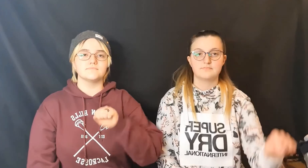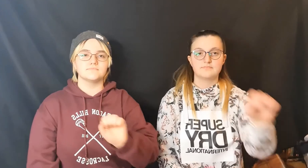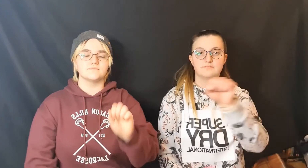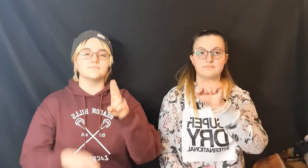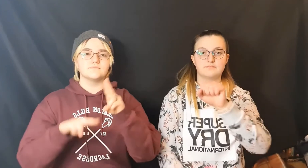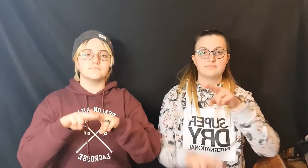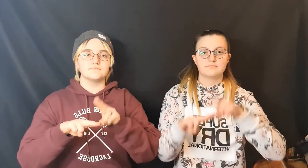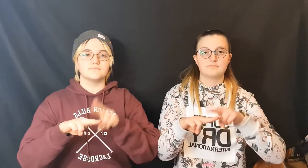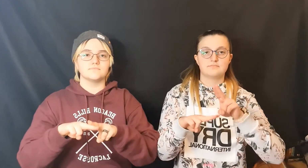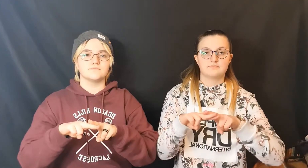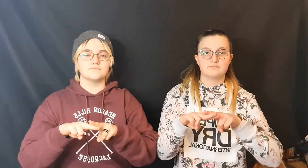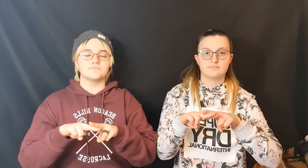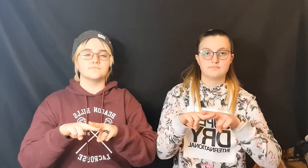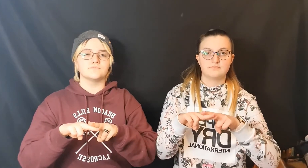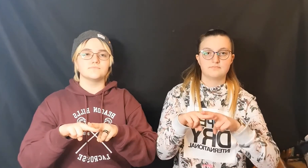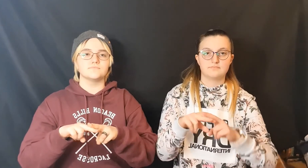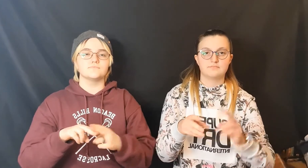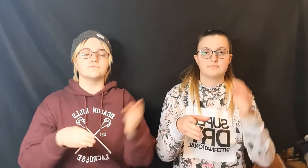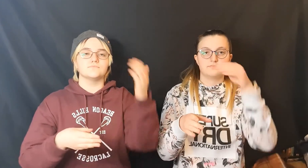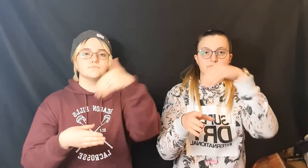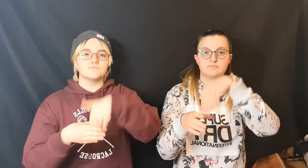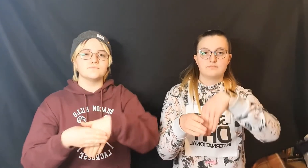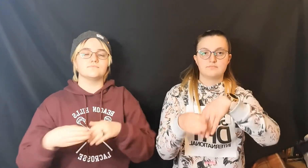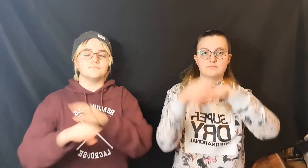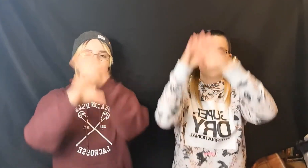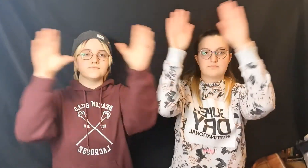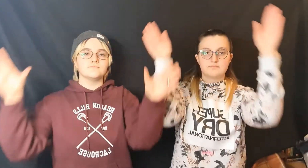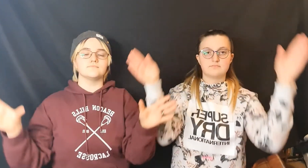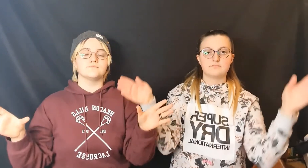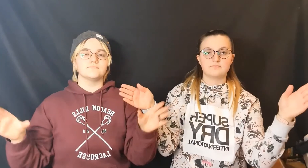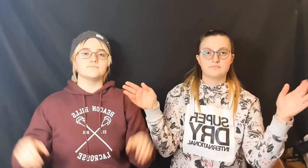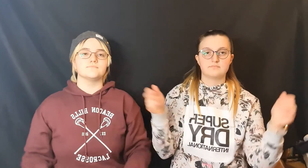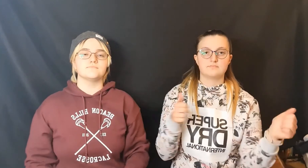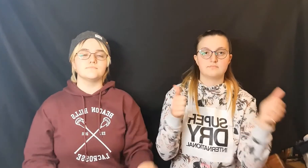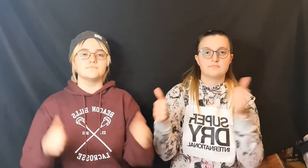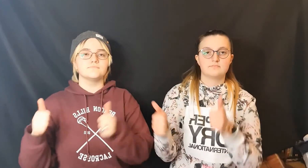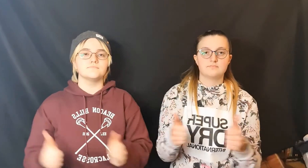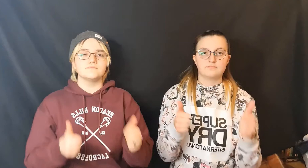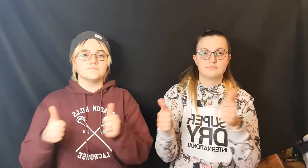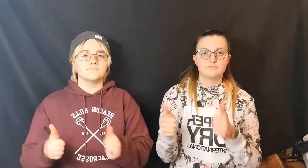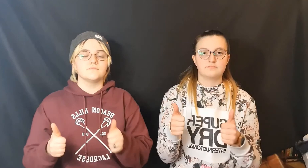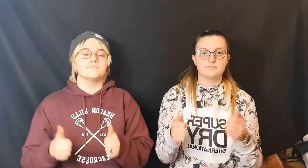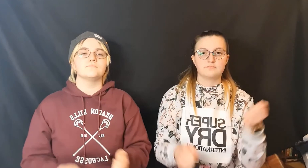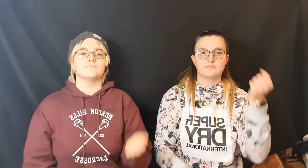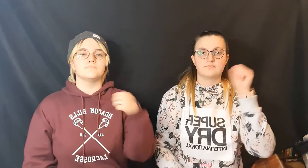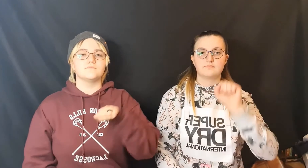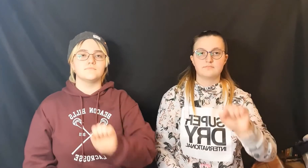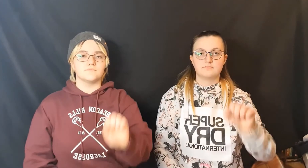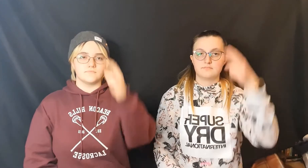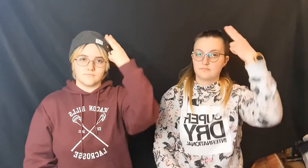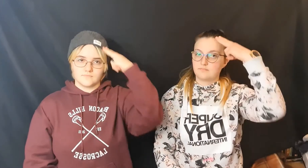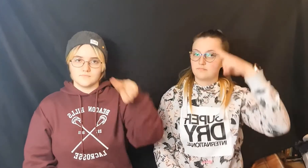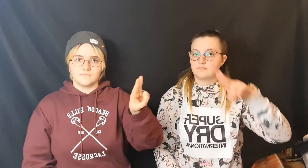Our Father, who art in heaven, hallowed be thy